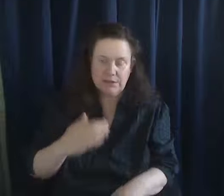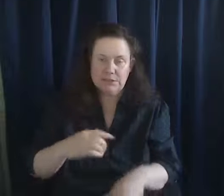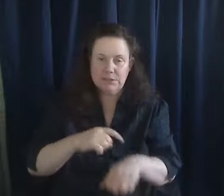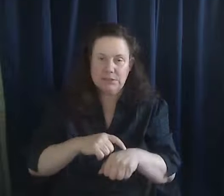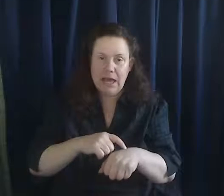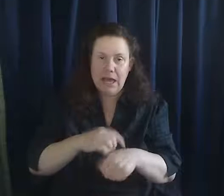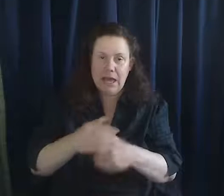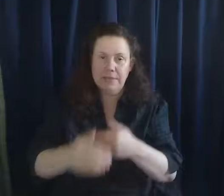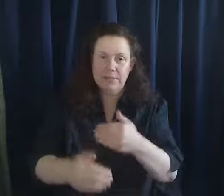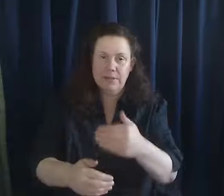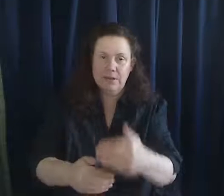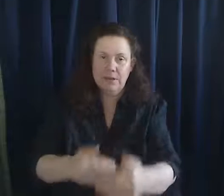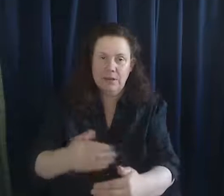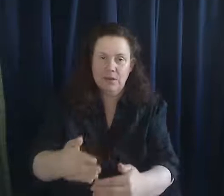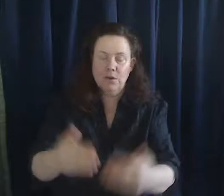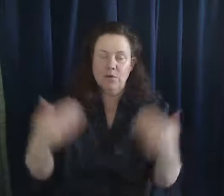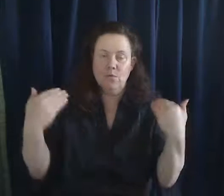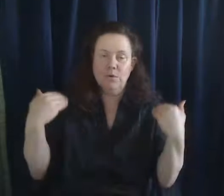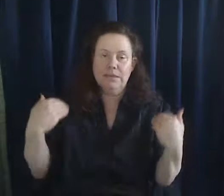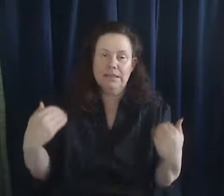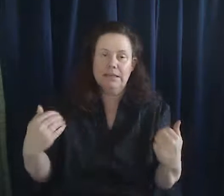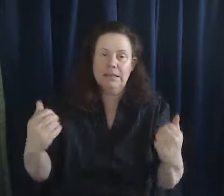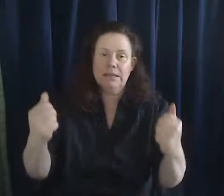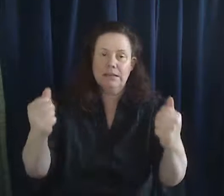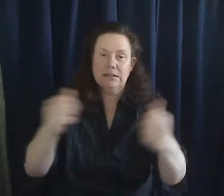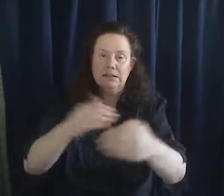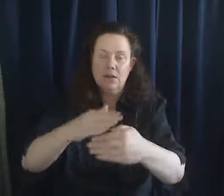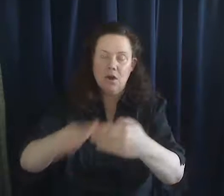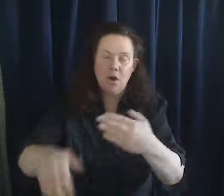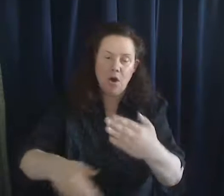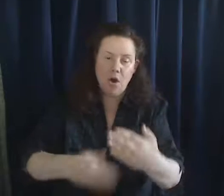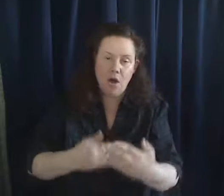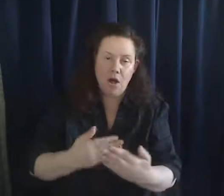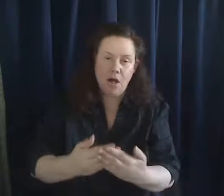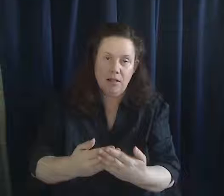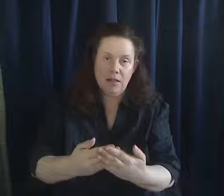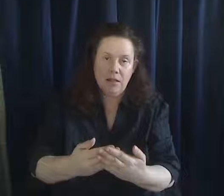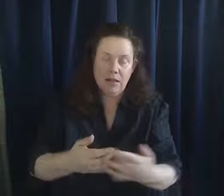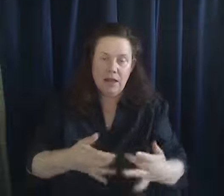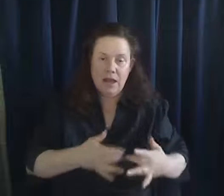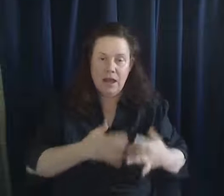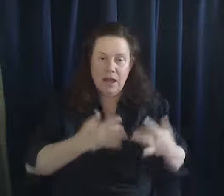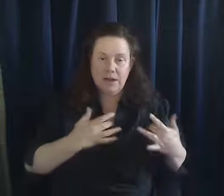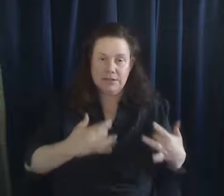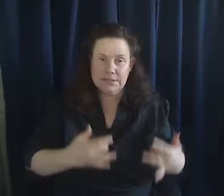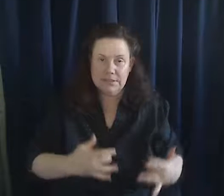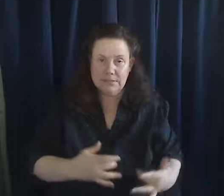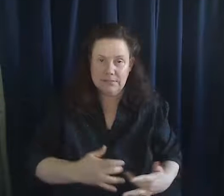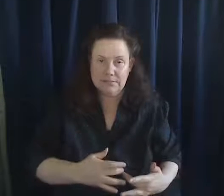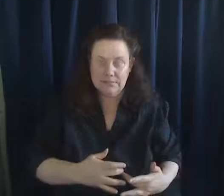So time would heal all hearts.